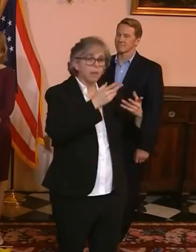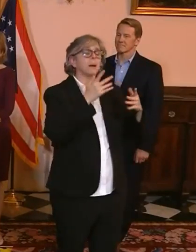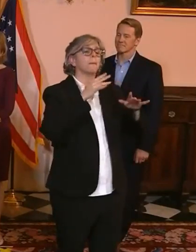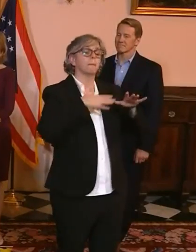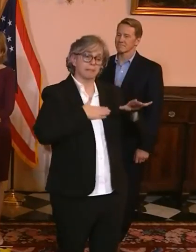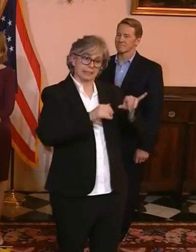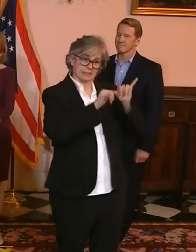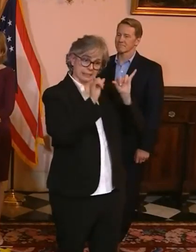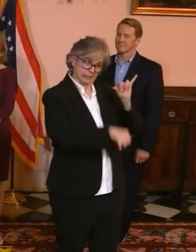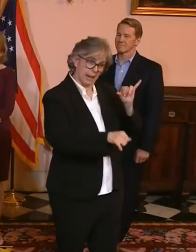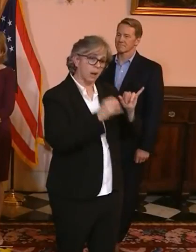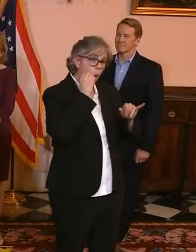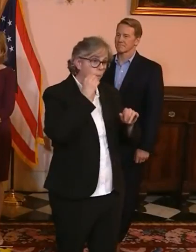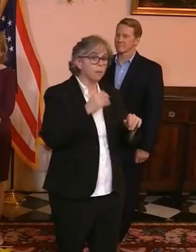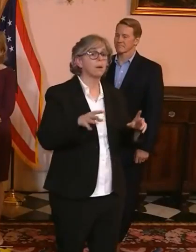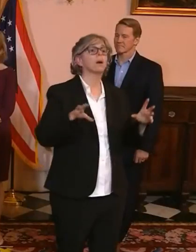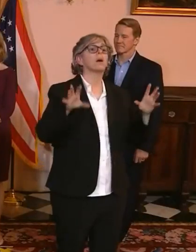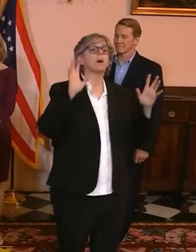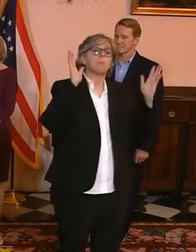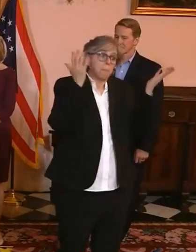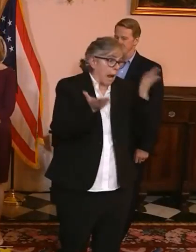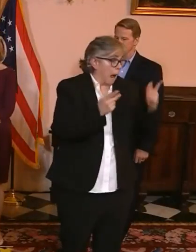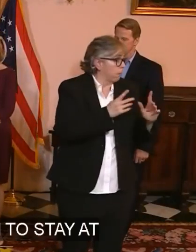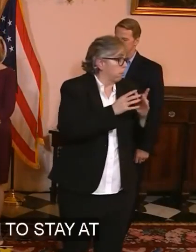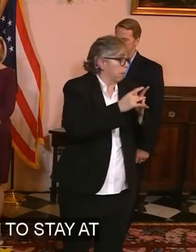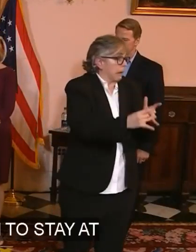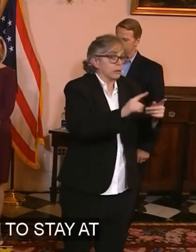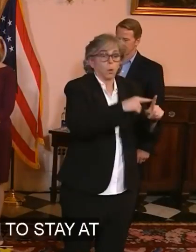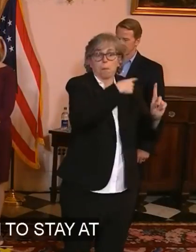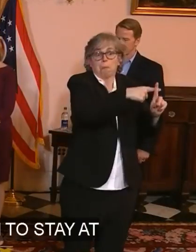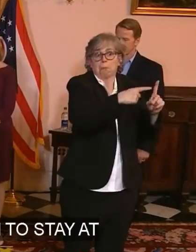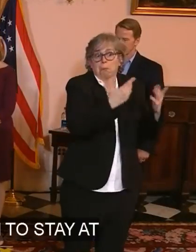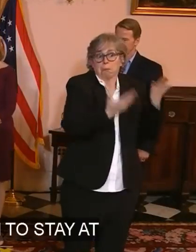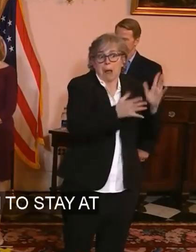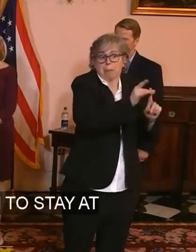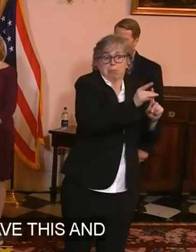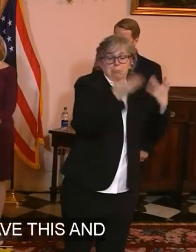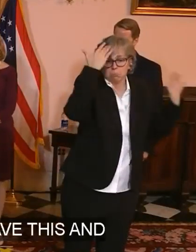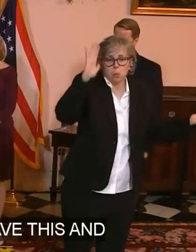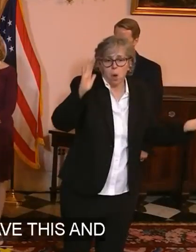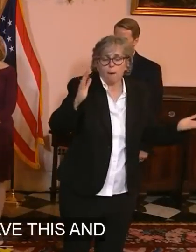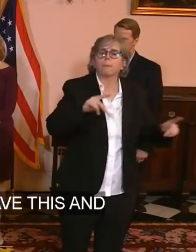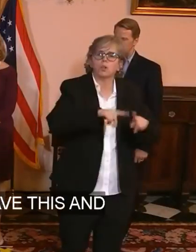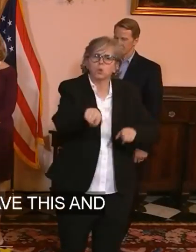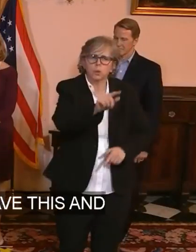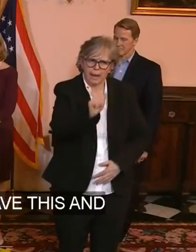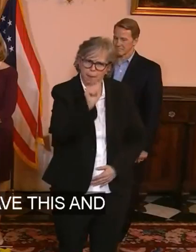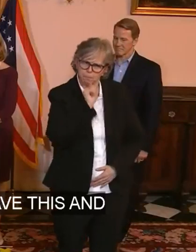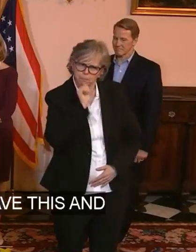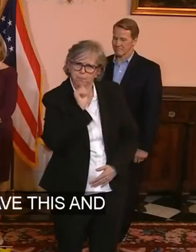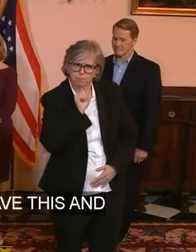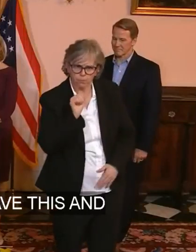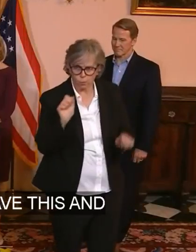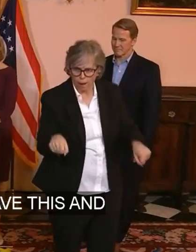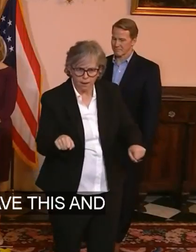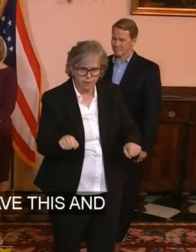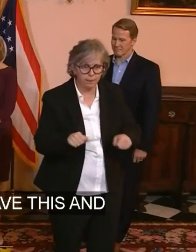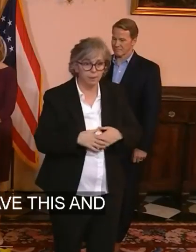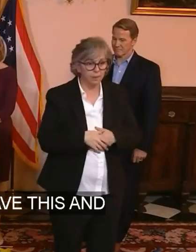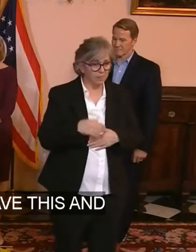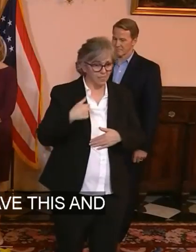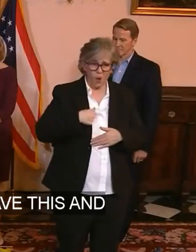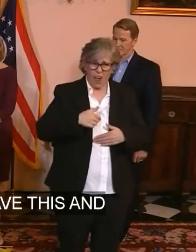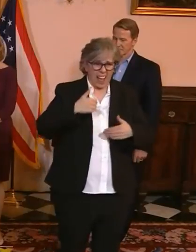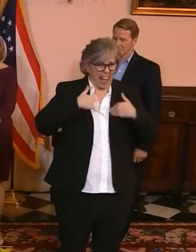relievers that we have, our usual cold and flu medicines. Because we don't have medicine for this yet, and we